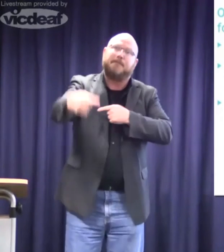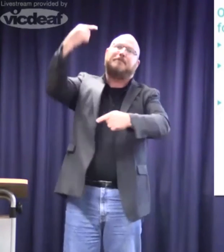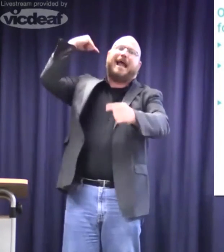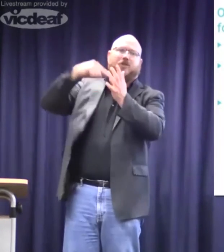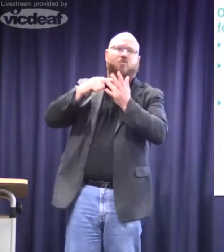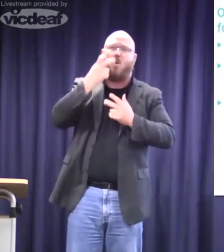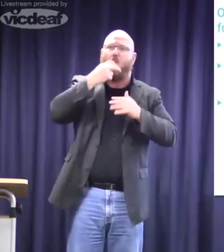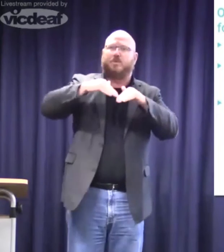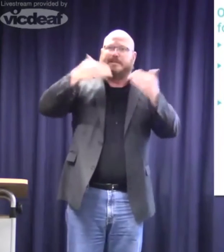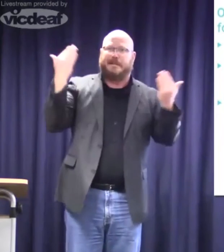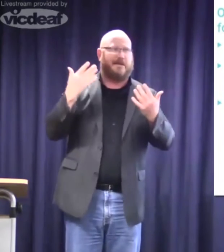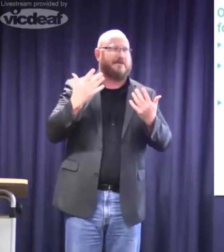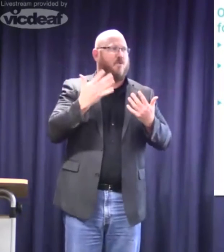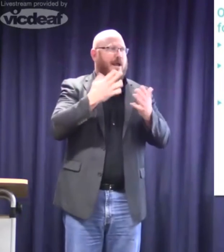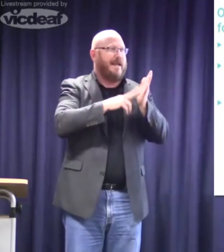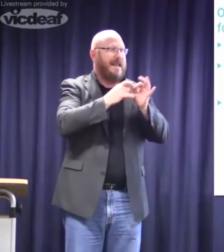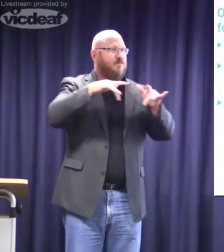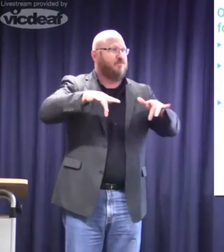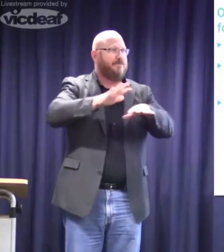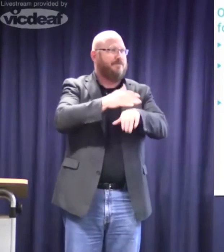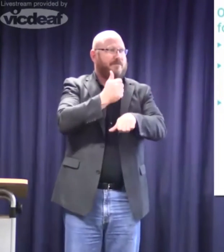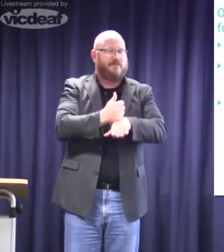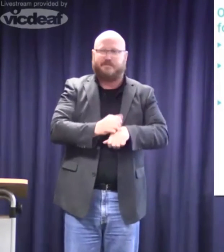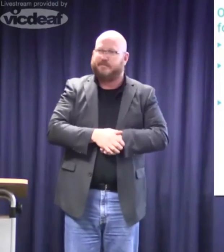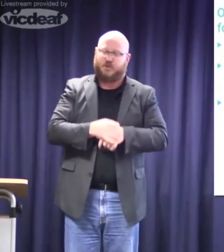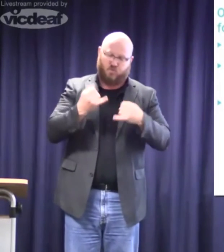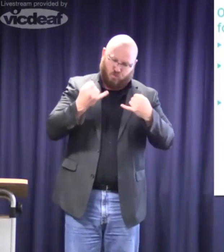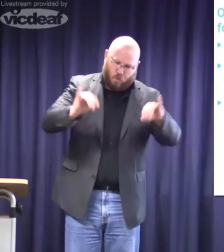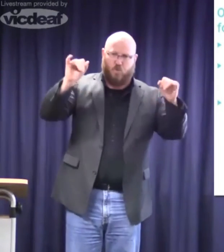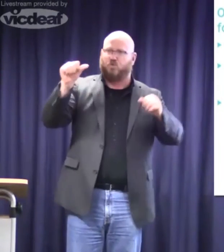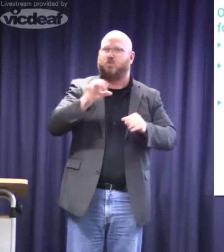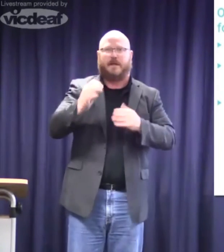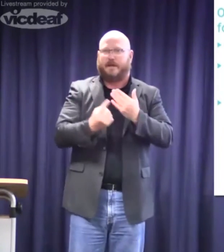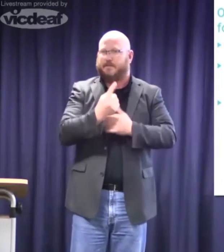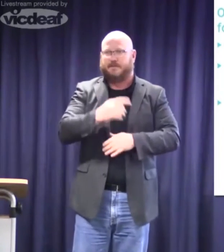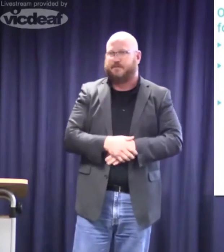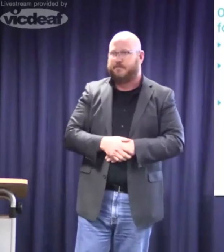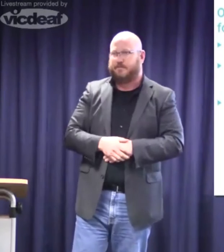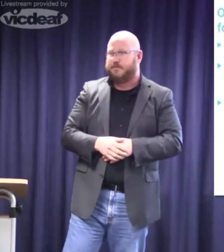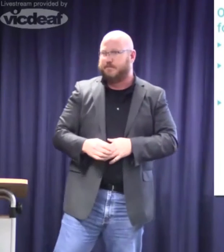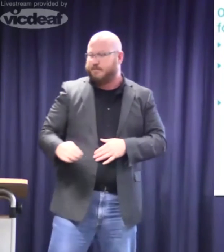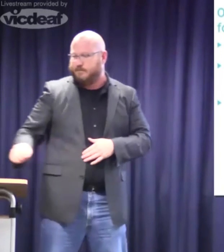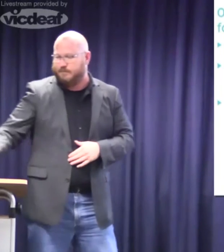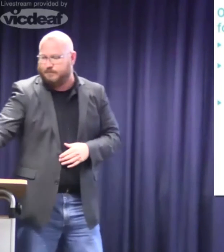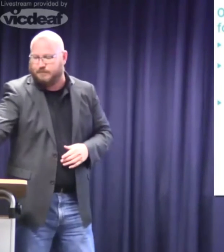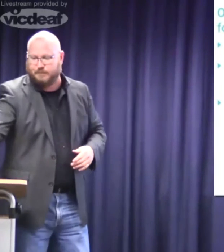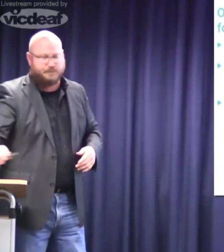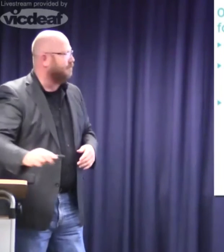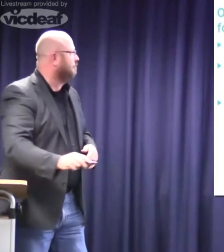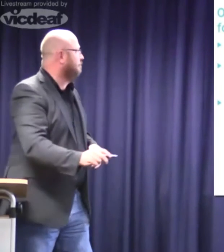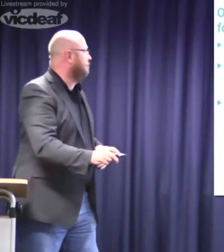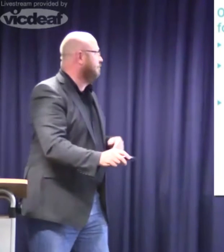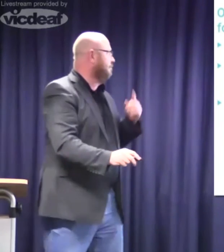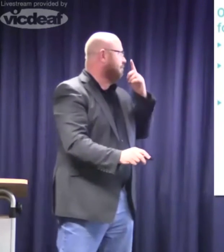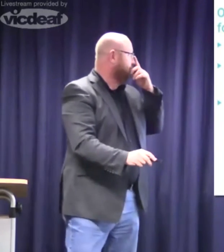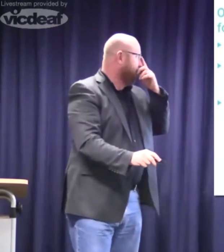for that substandard provision? Is it the NDIS? Who is it? Are we going back to the old days when before